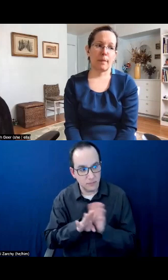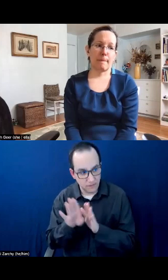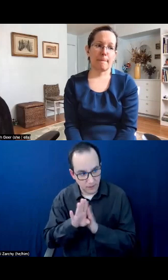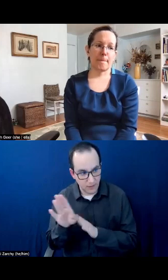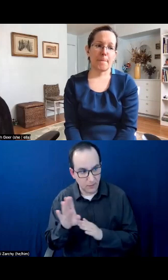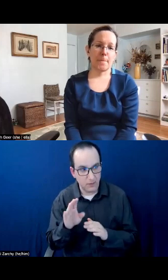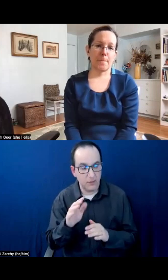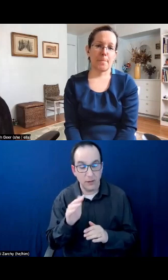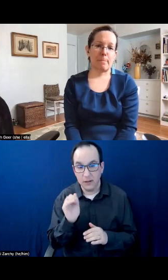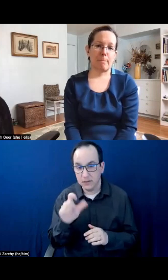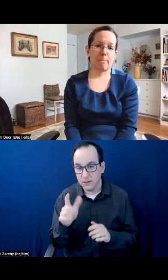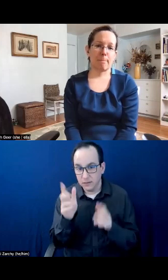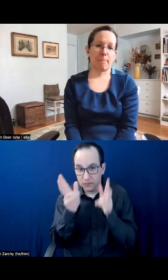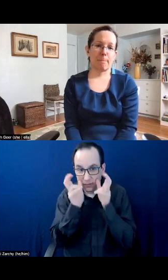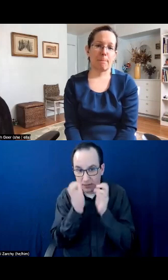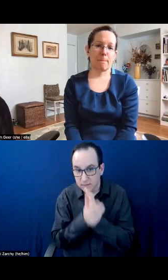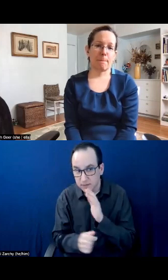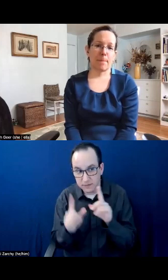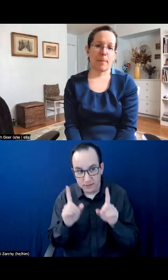Signs Research,